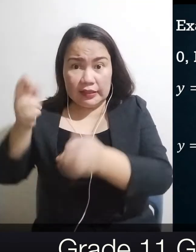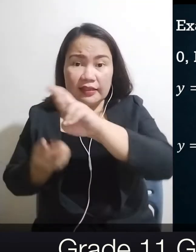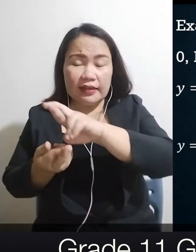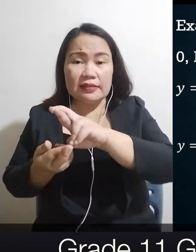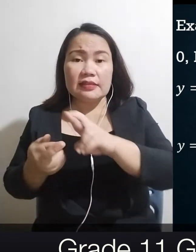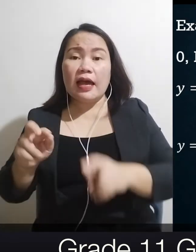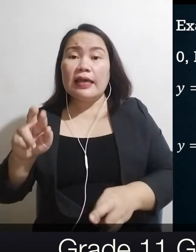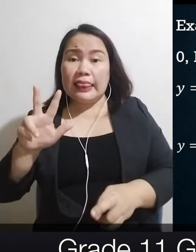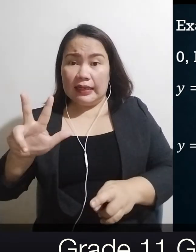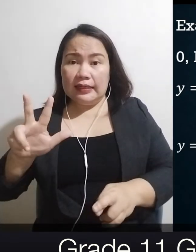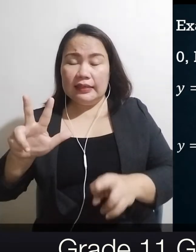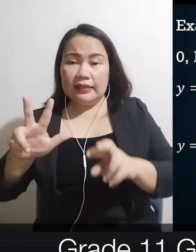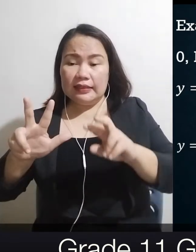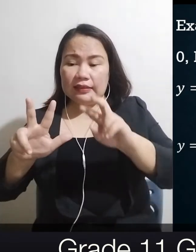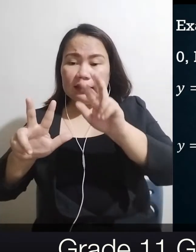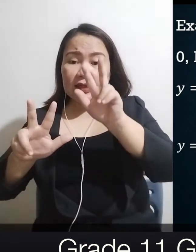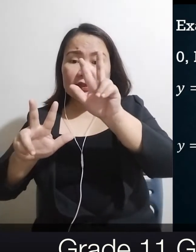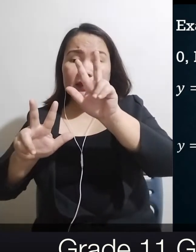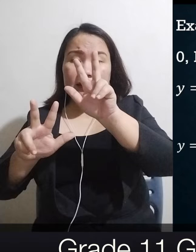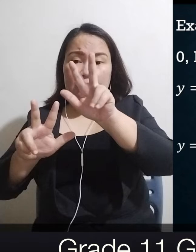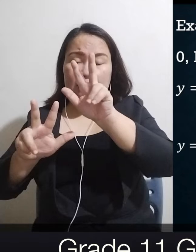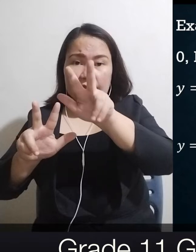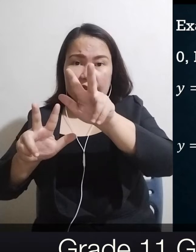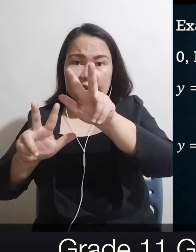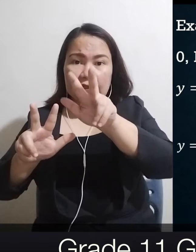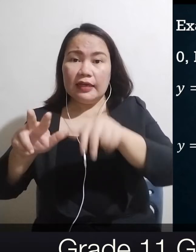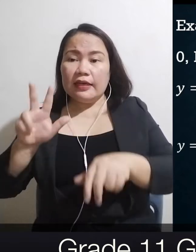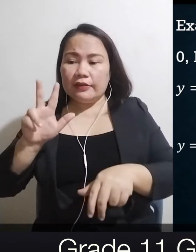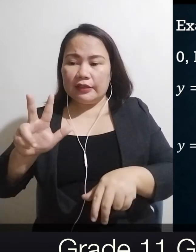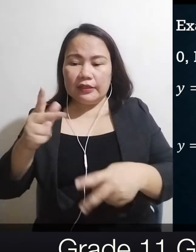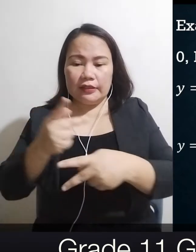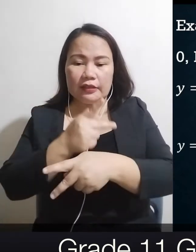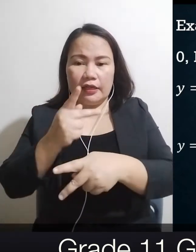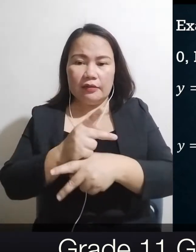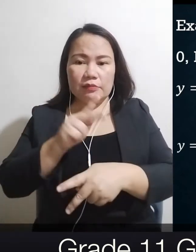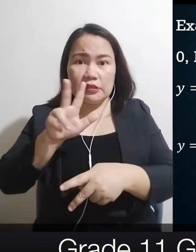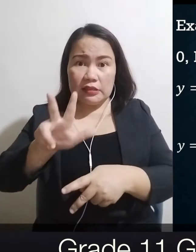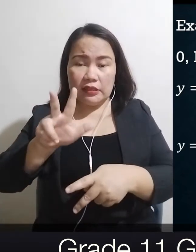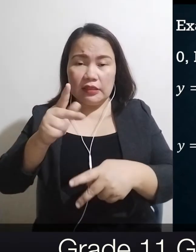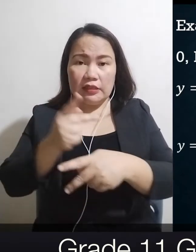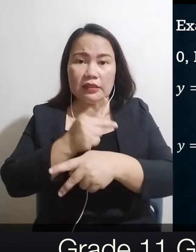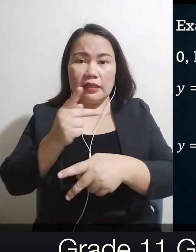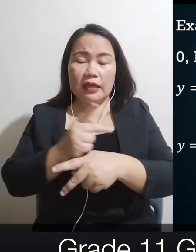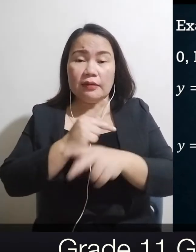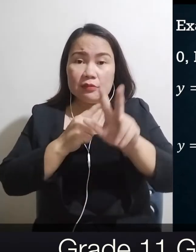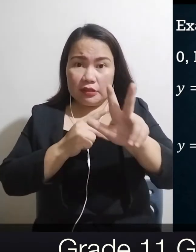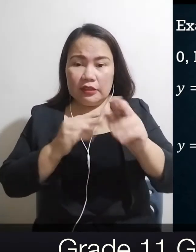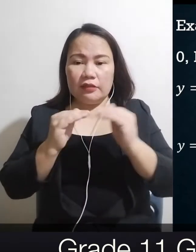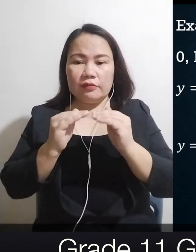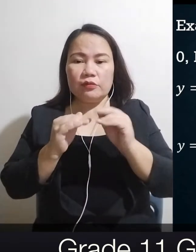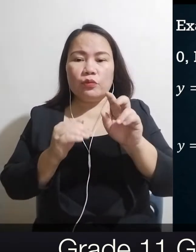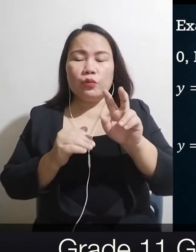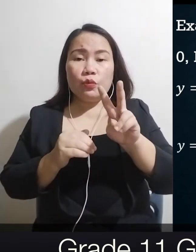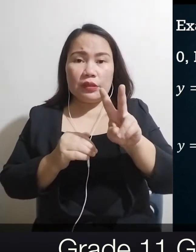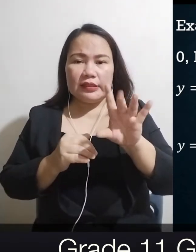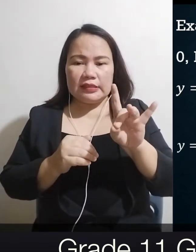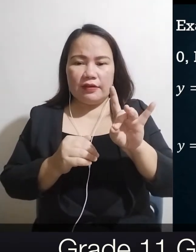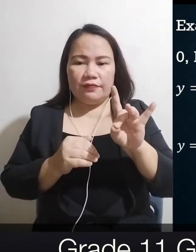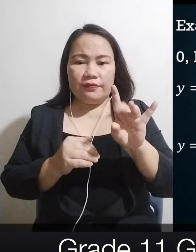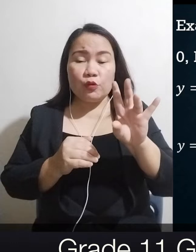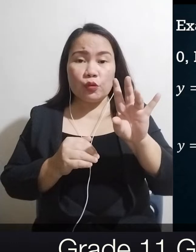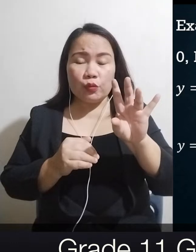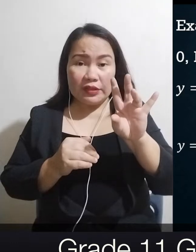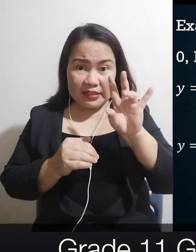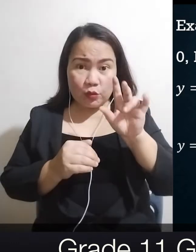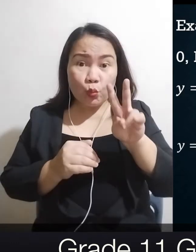so, kunin nyo lang ulit yung reciprocal and then that will become 3 squared and the answer is 9.